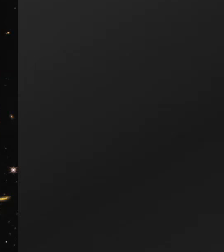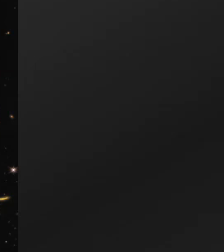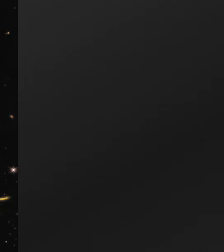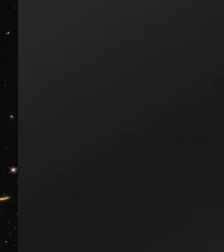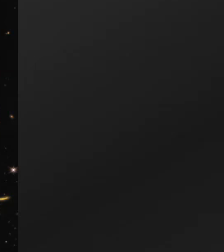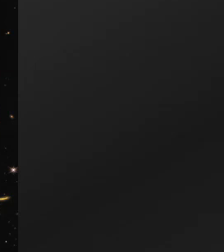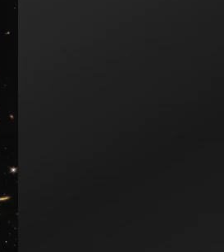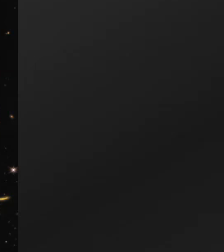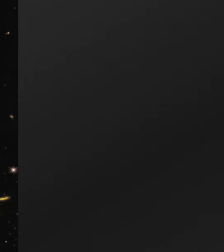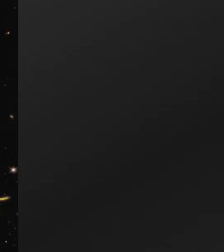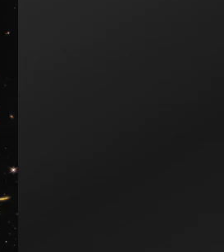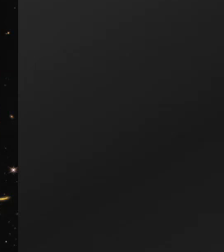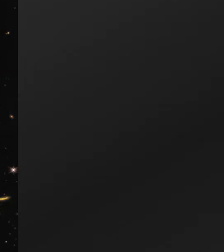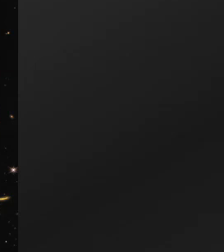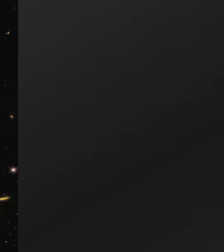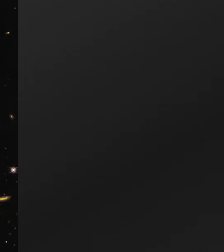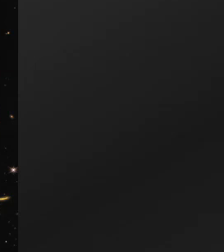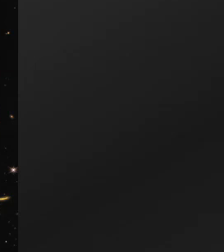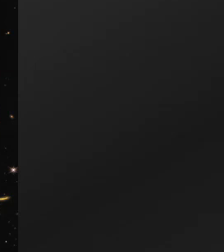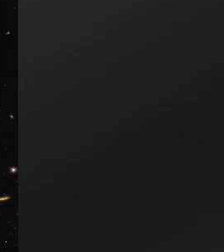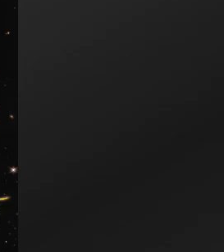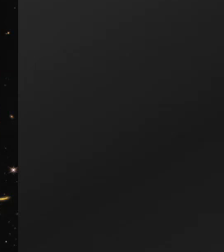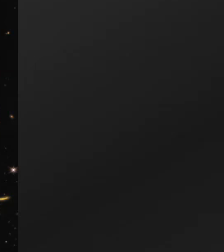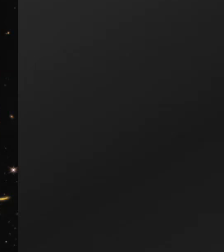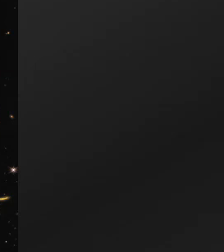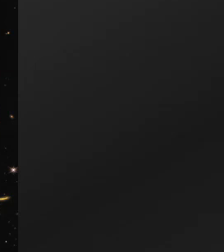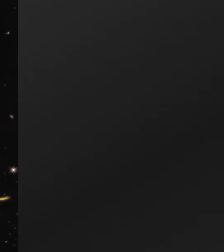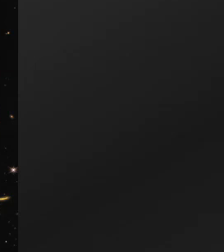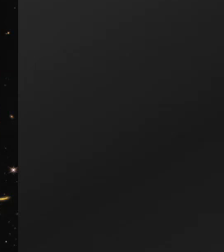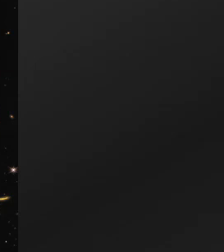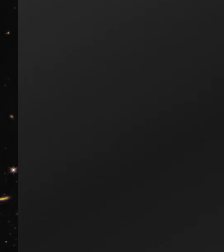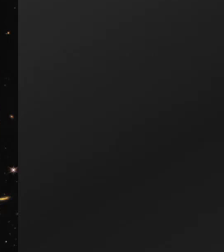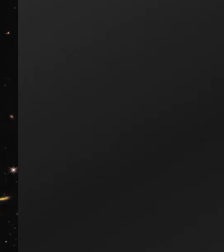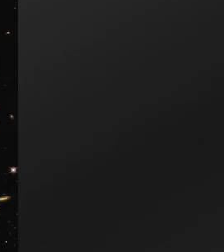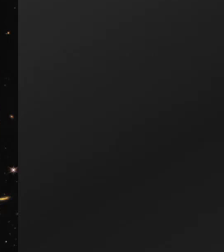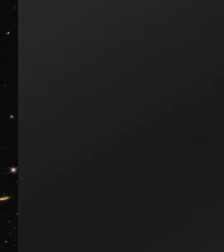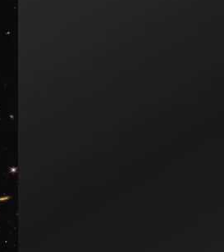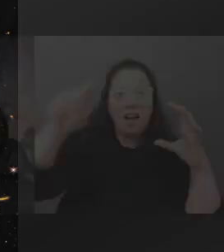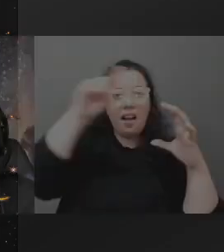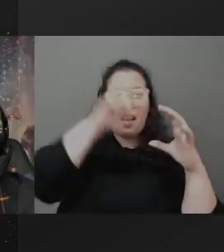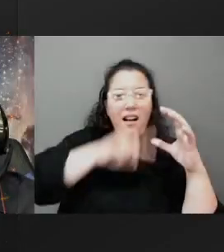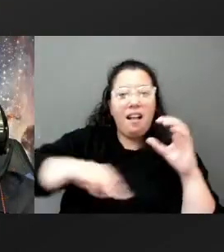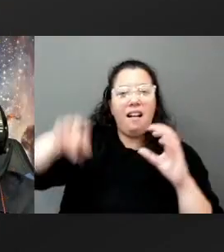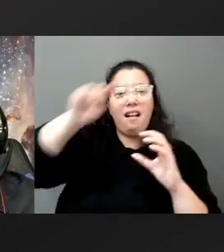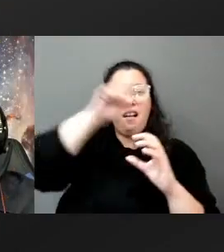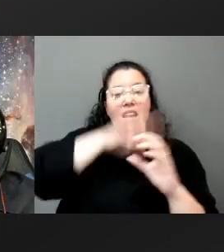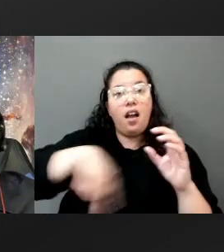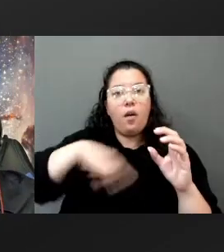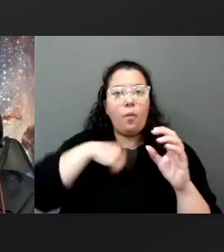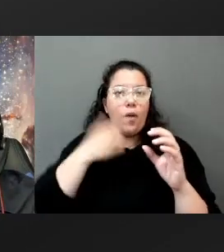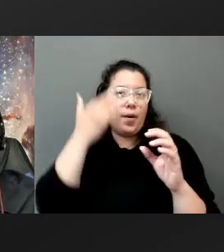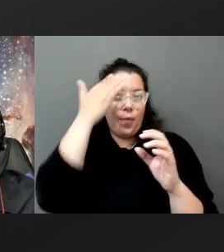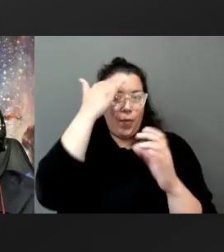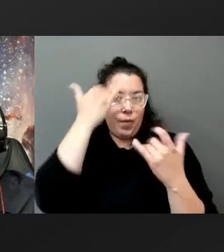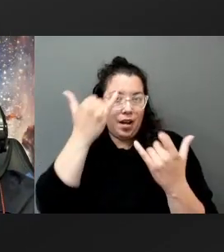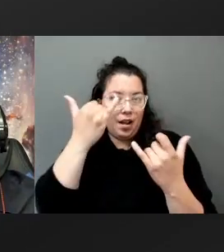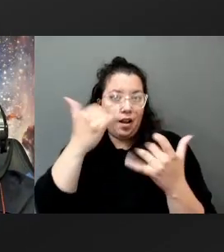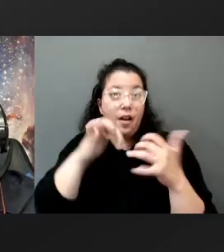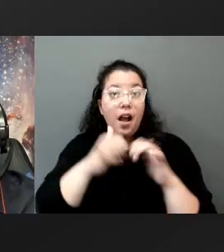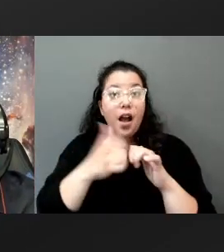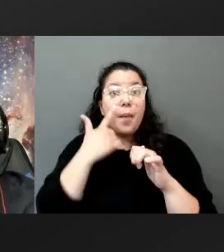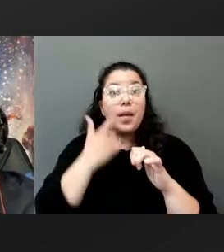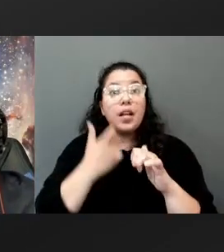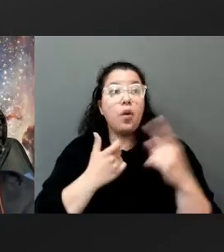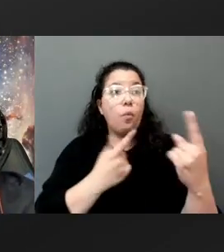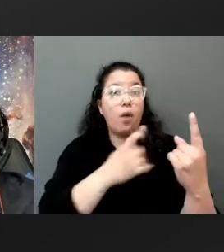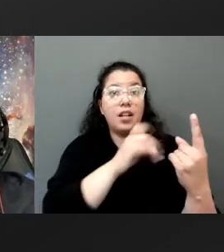early universe up to the giant spiral and elliptical galaxies that we're familiar with today. They grow by smashing together lots of other